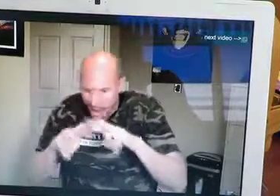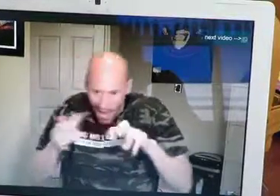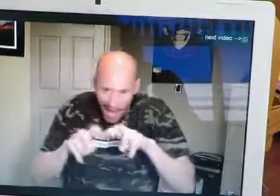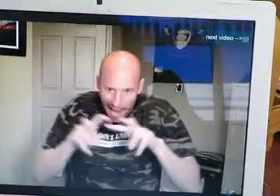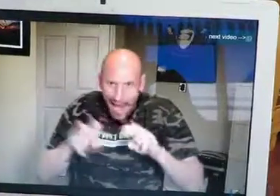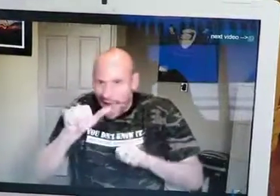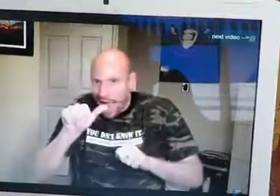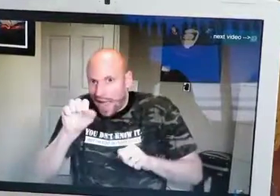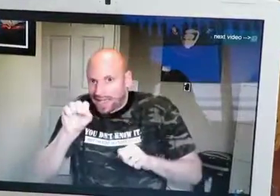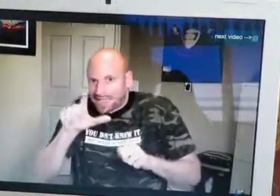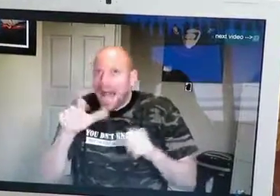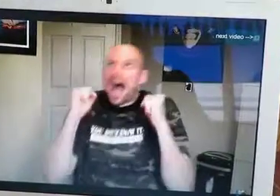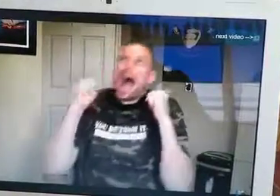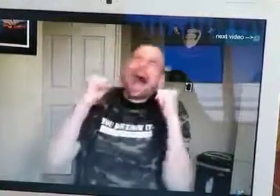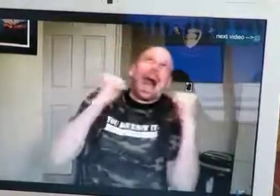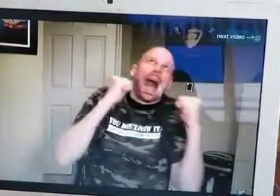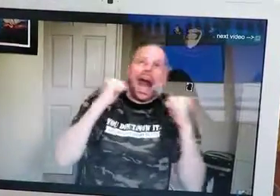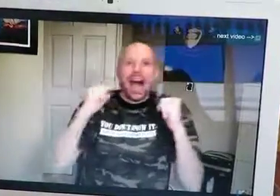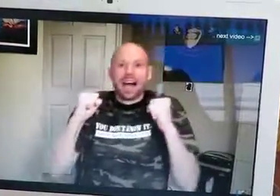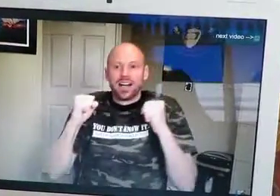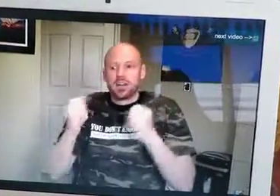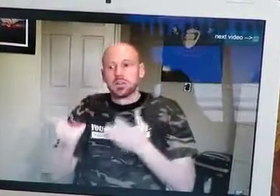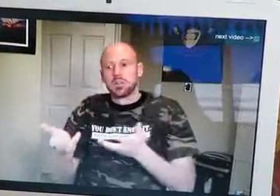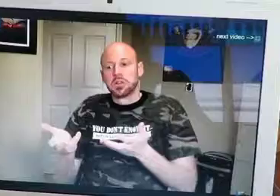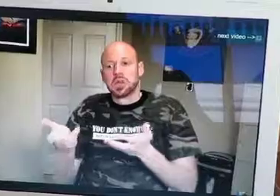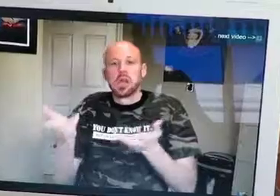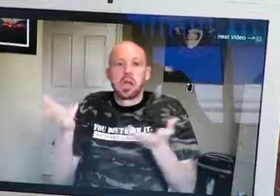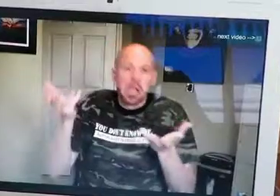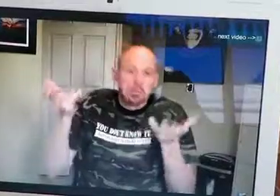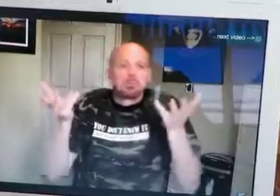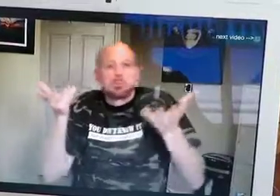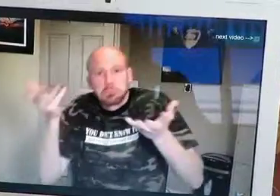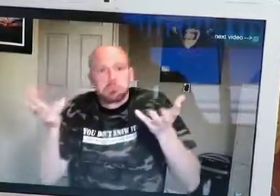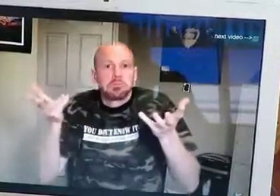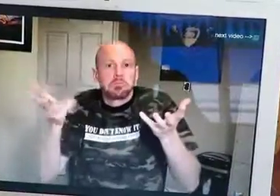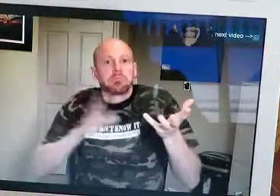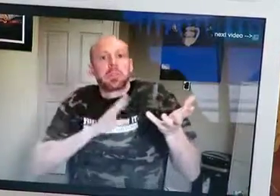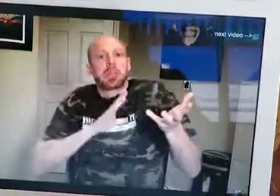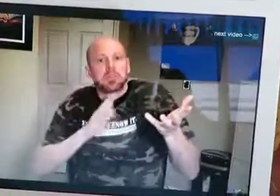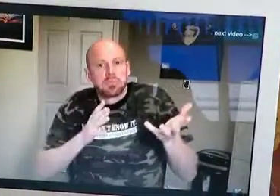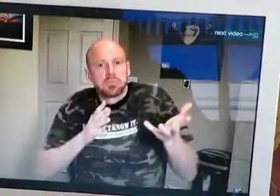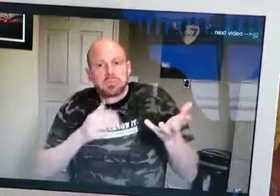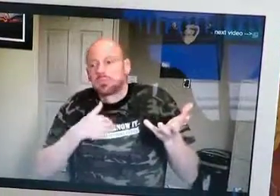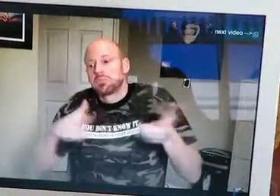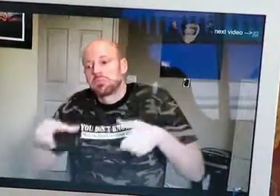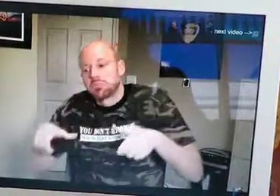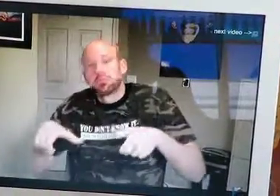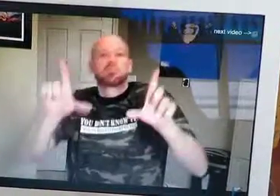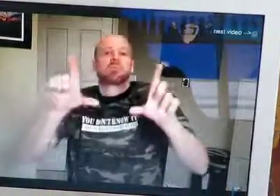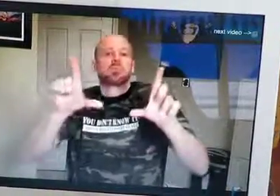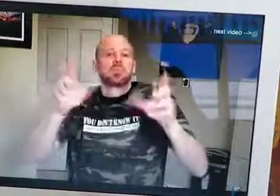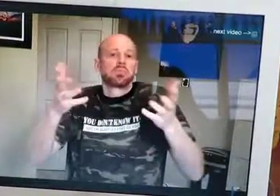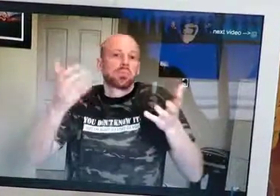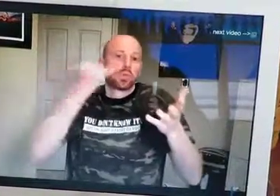geeking out possibilities and we can analyze the ASL. How exciting is that? Well, that's fine.